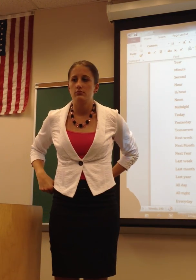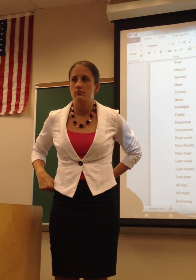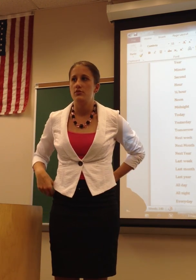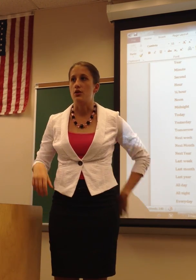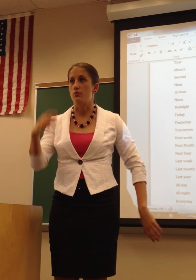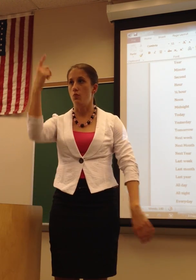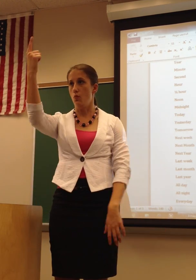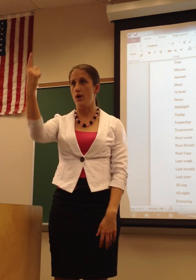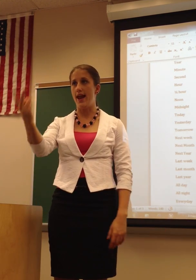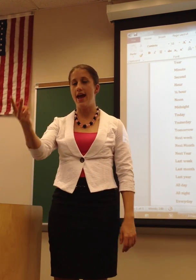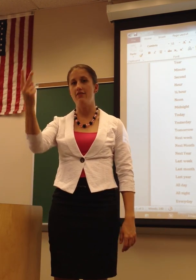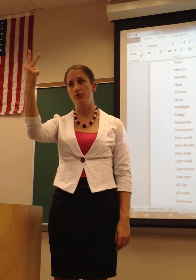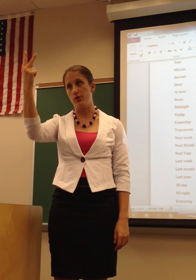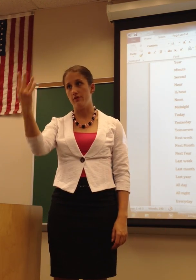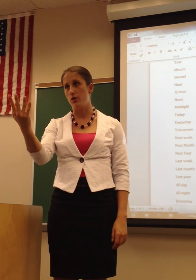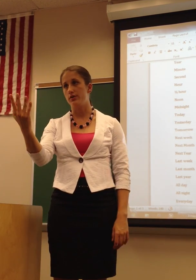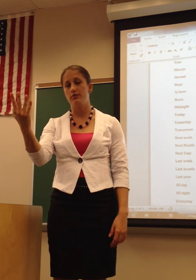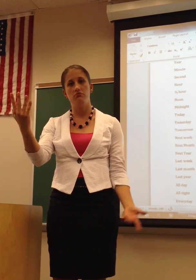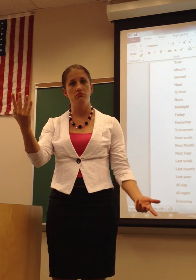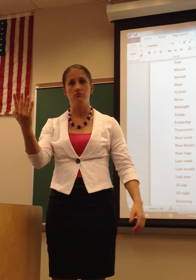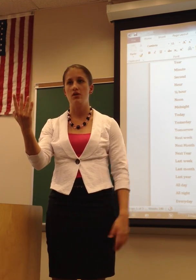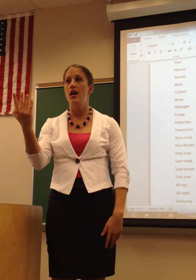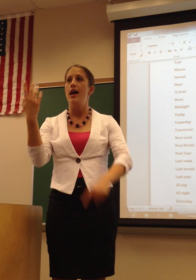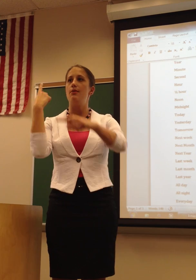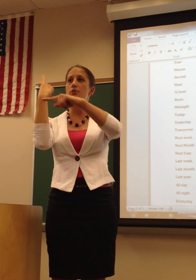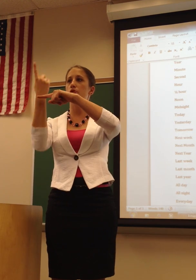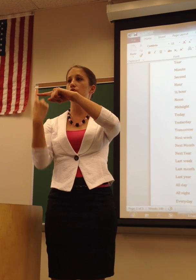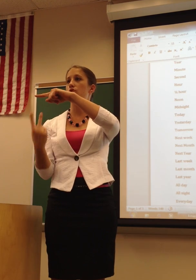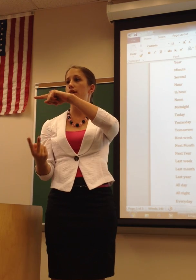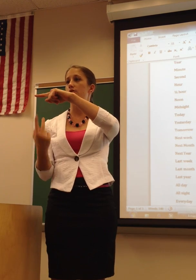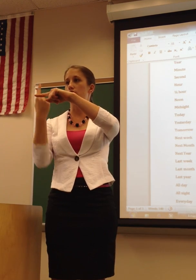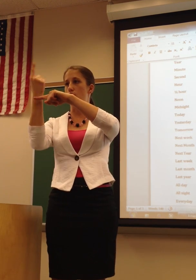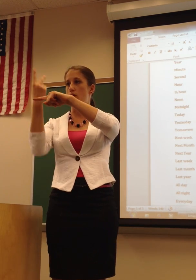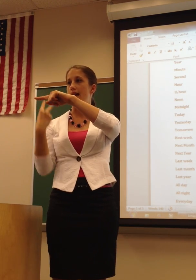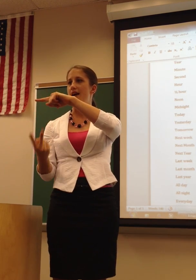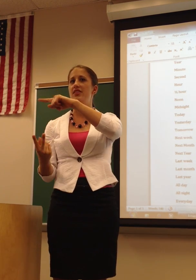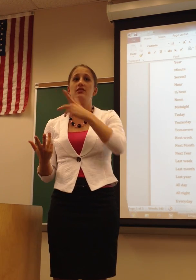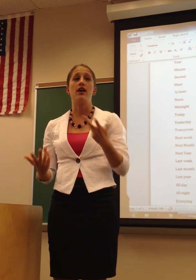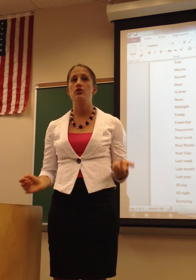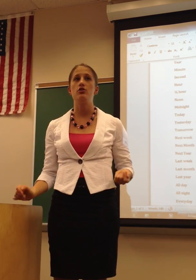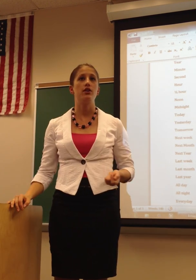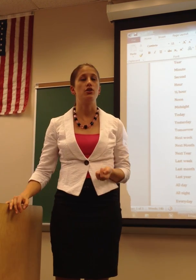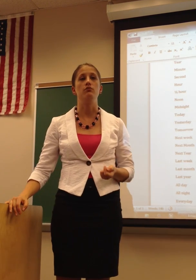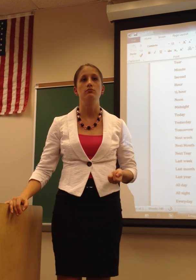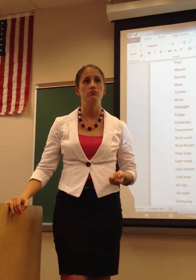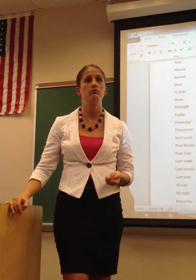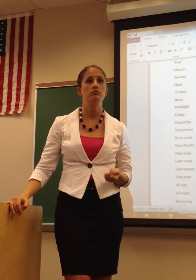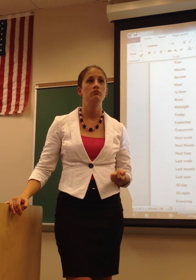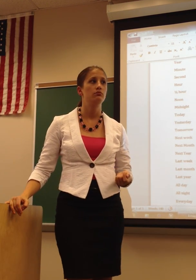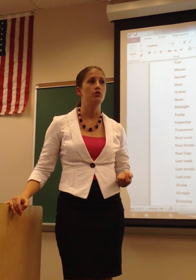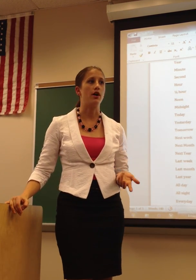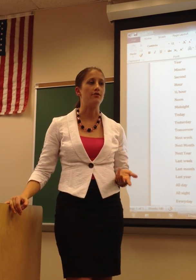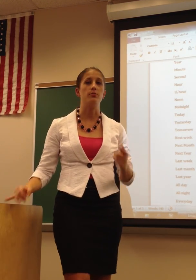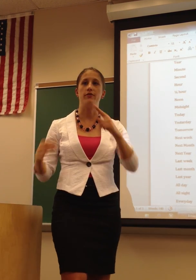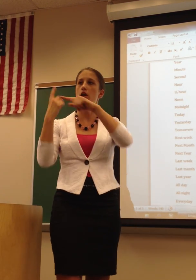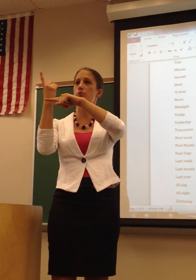thing. So 1/2, 3/4. And people do this. They'll go 1/2. That's fine. You can do that too. You don't have to, but if it'll help you